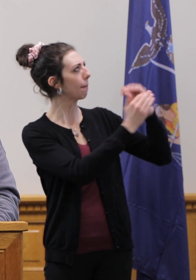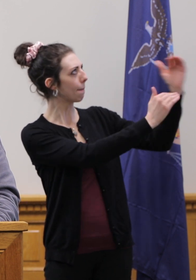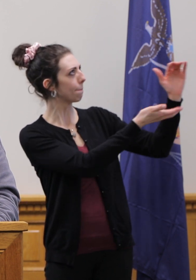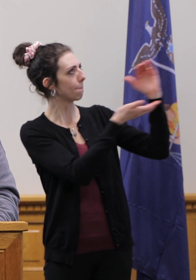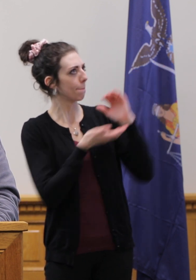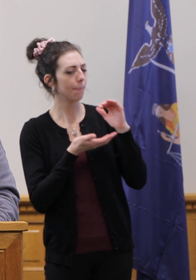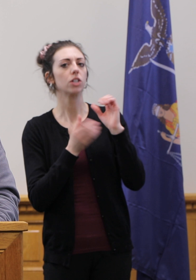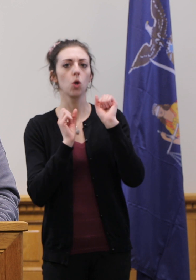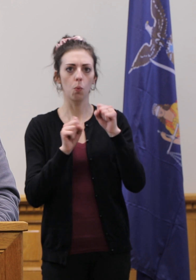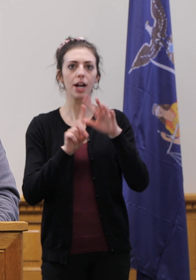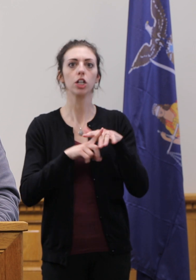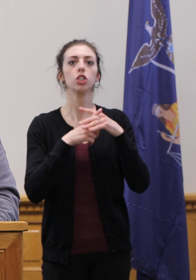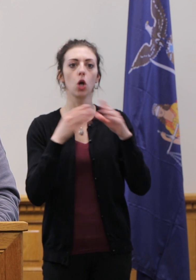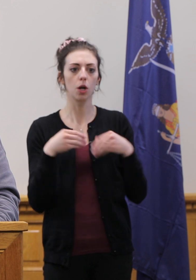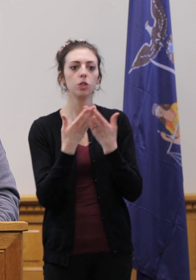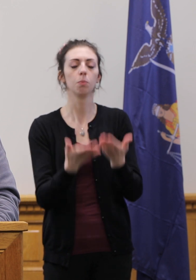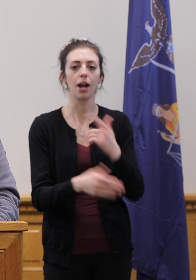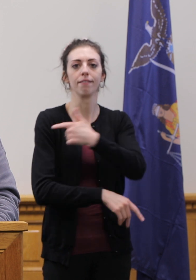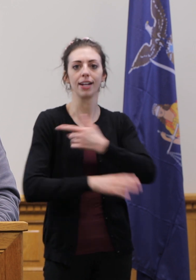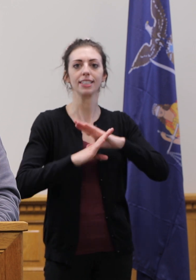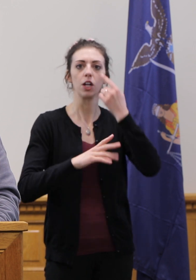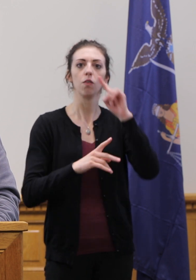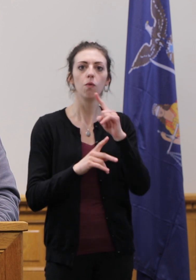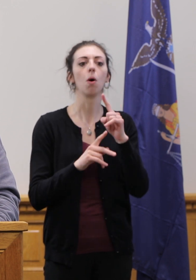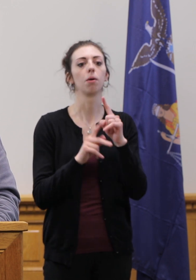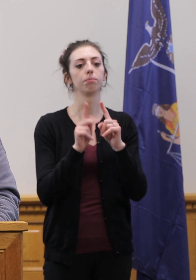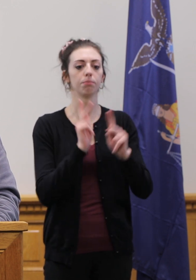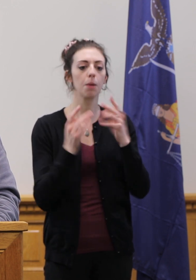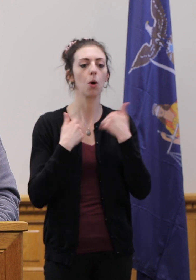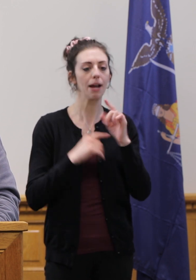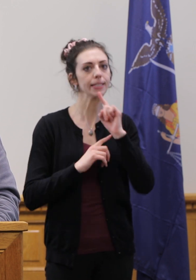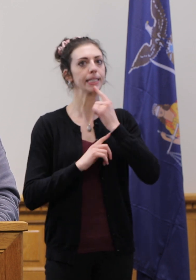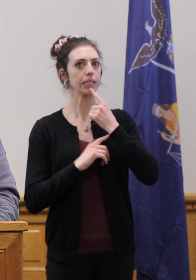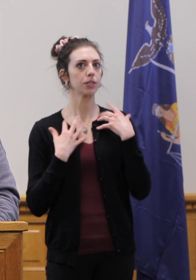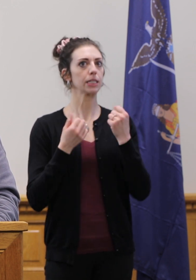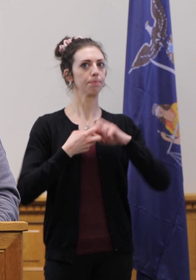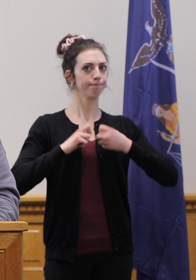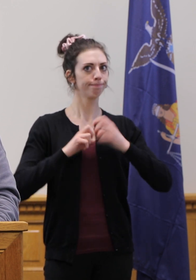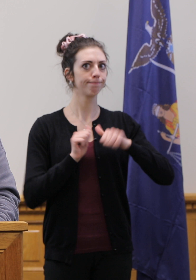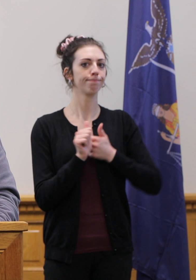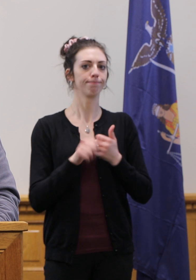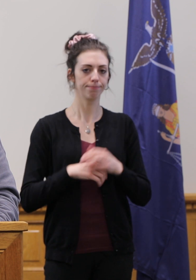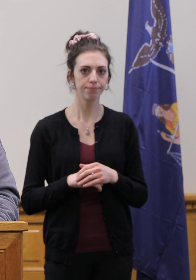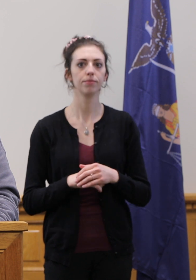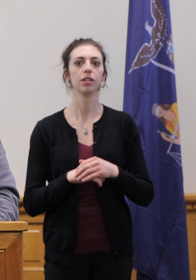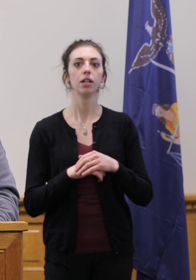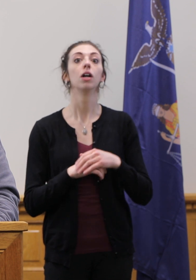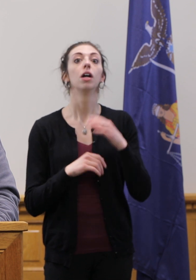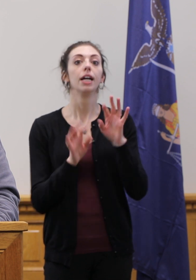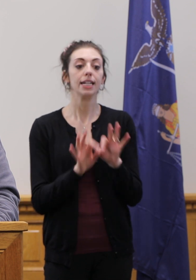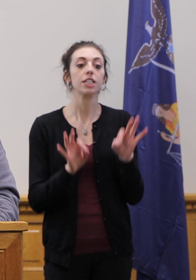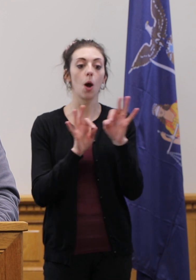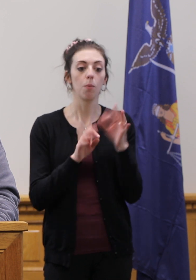vaccinating those with eligible underlying health conditions. The final details will be based on the amount of vaccine we receive and